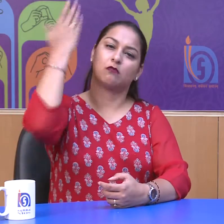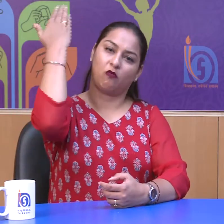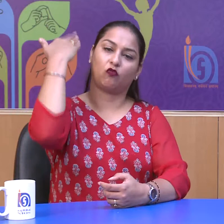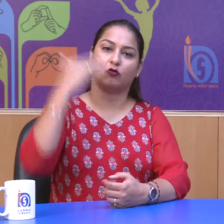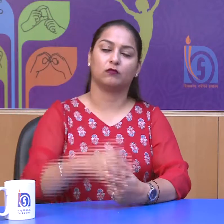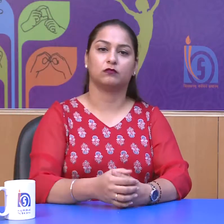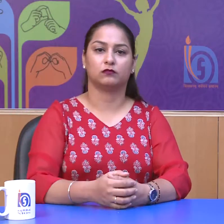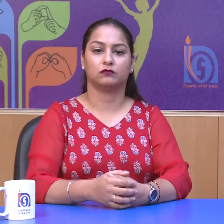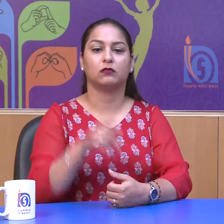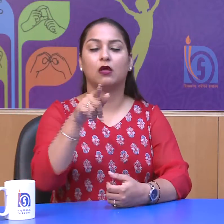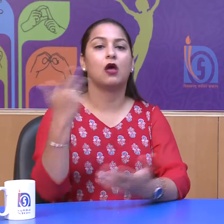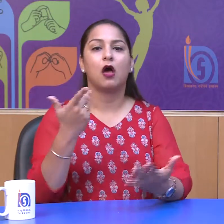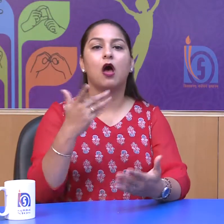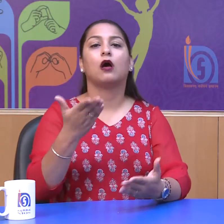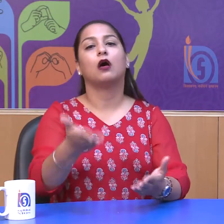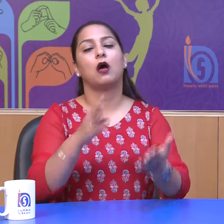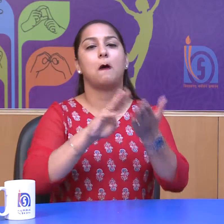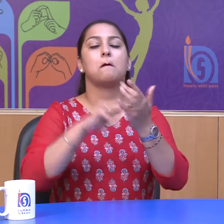were mid-term elections.